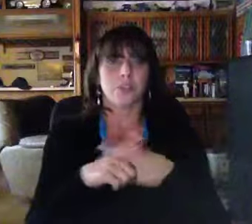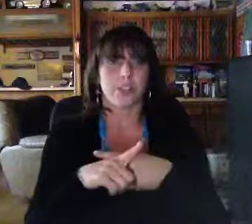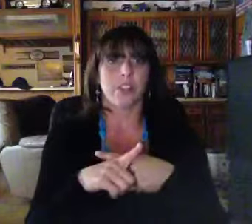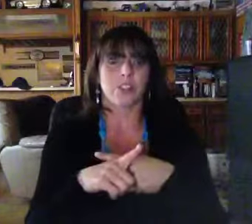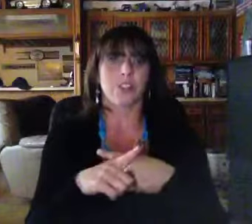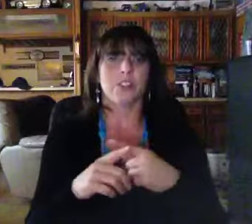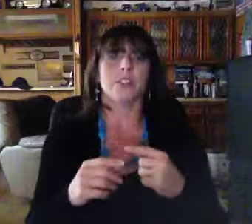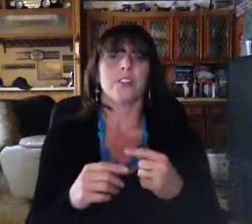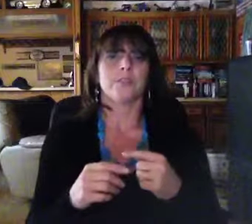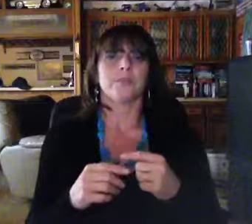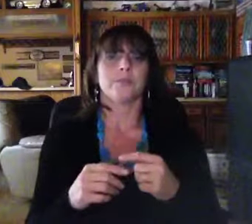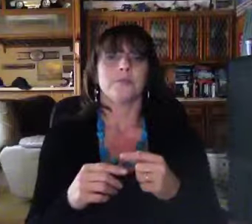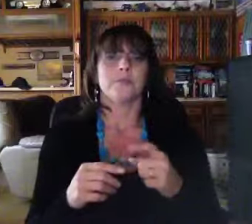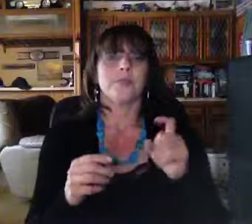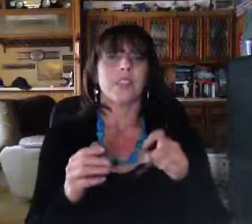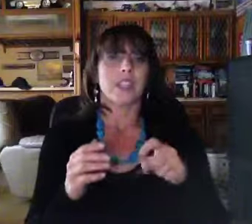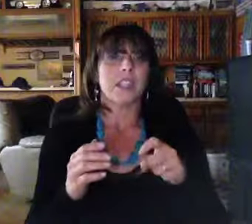each one of those cases.